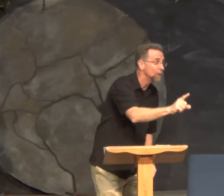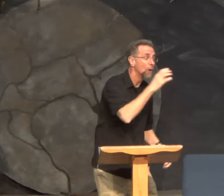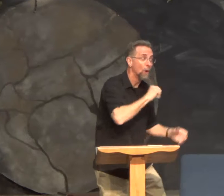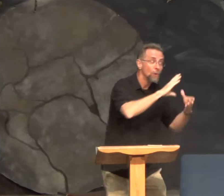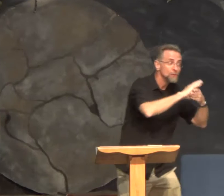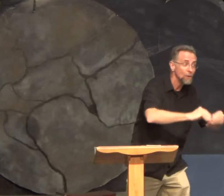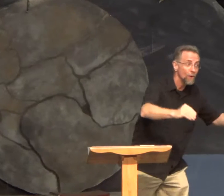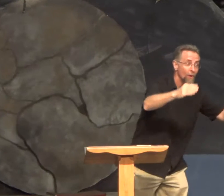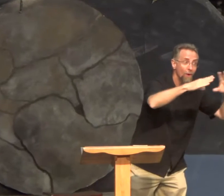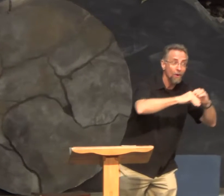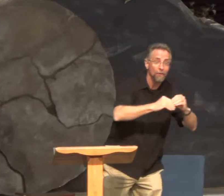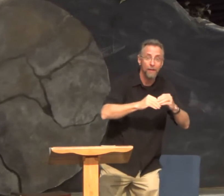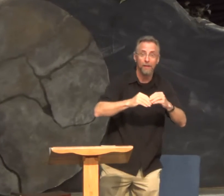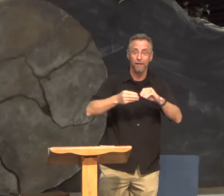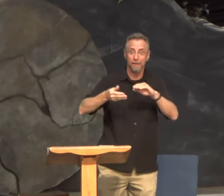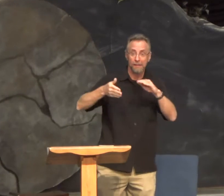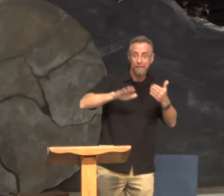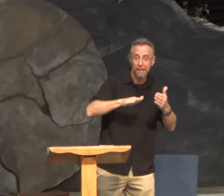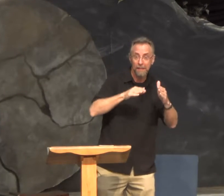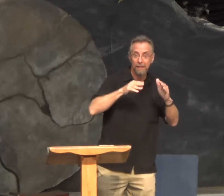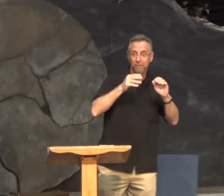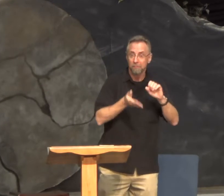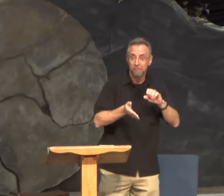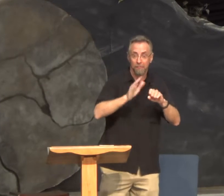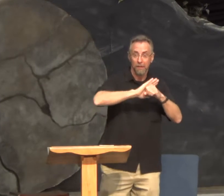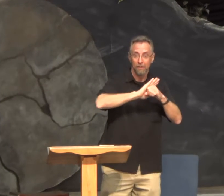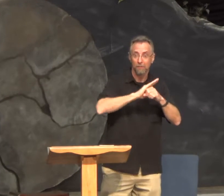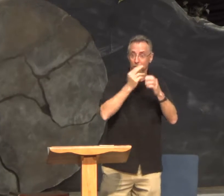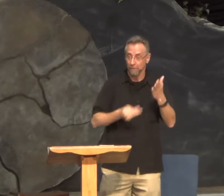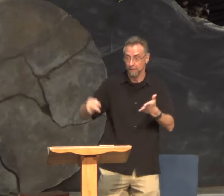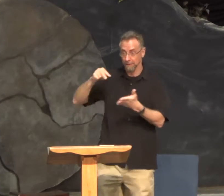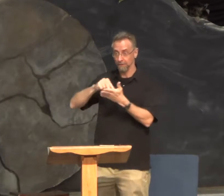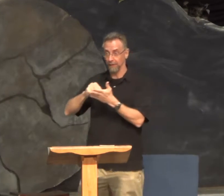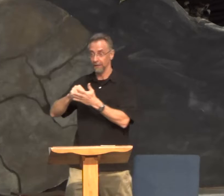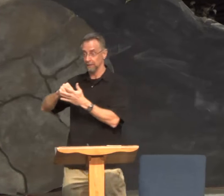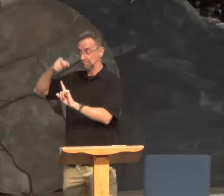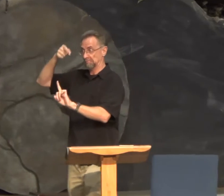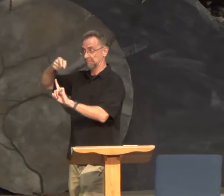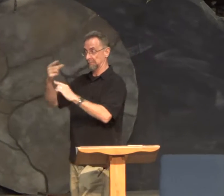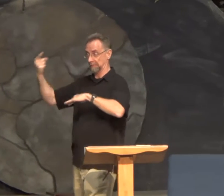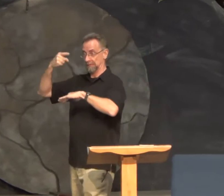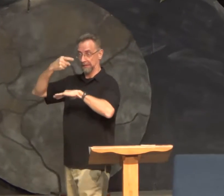The beginning. An old story. The death, the burial, and the resurrection.